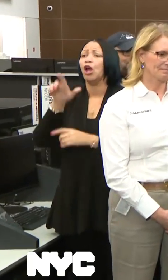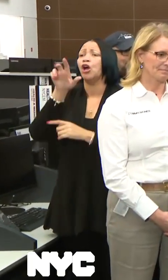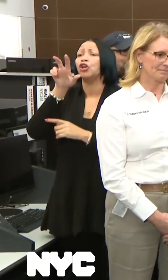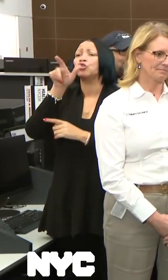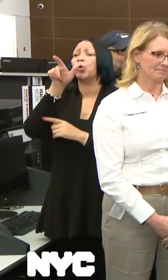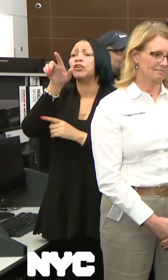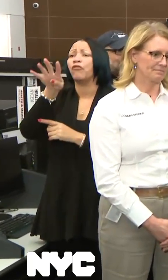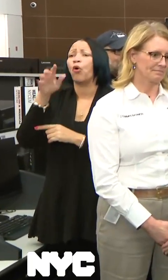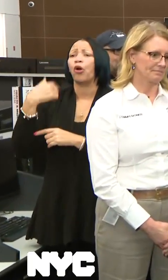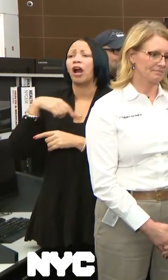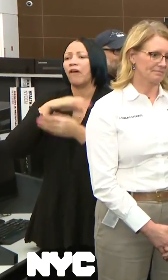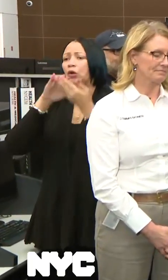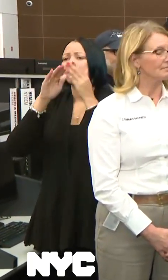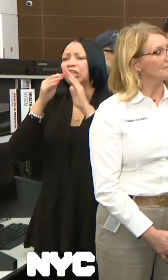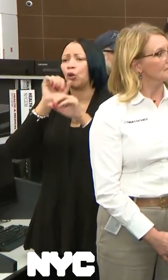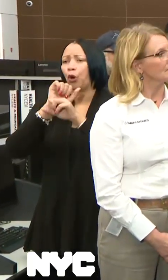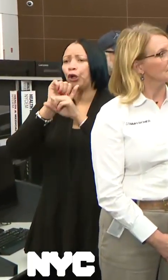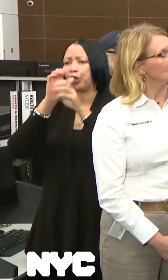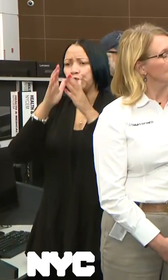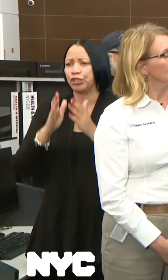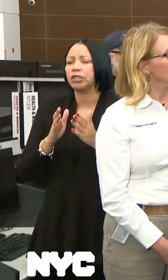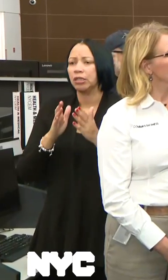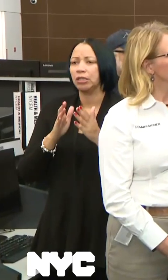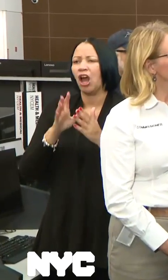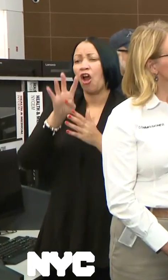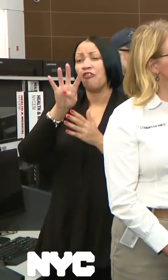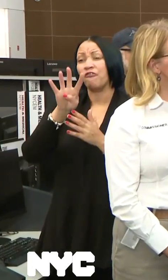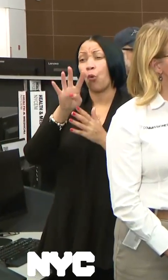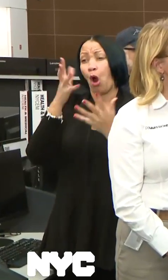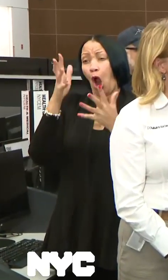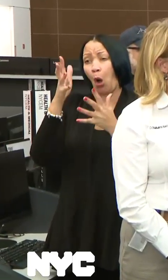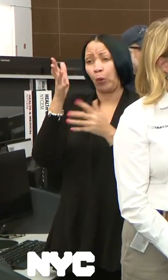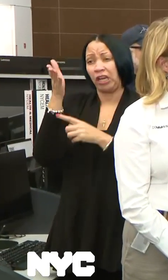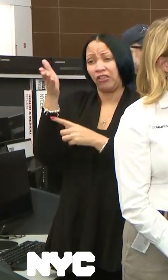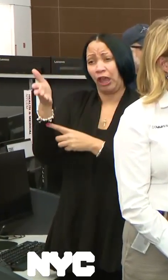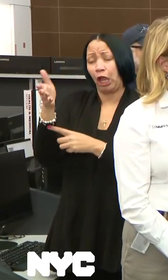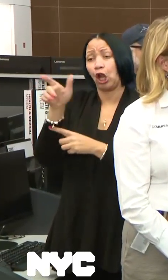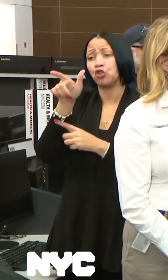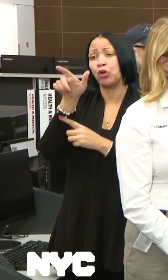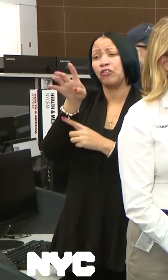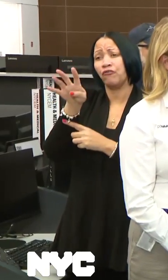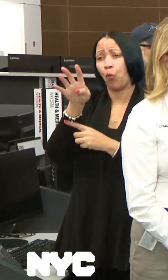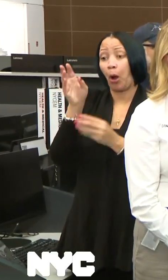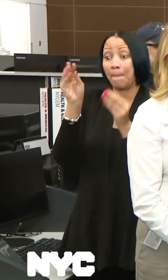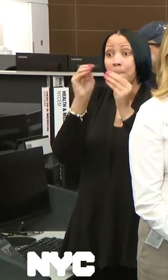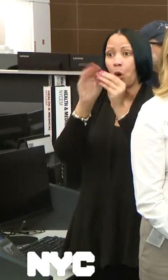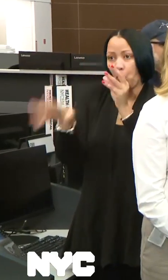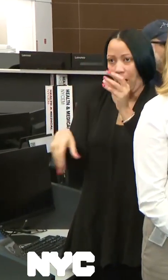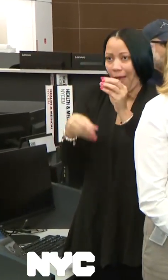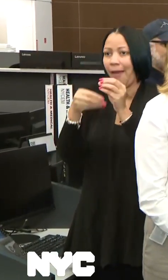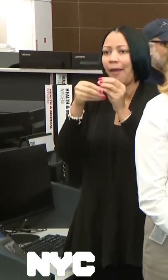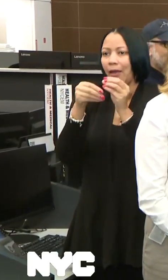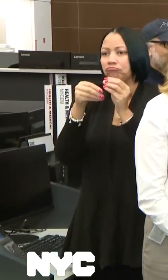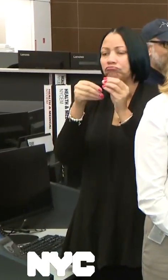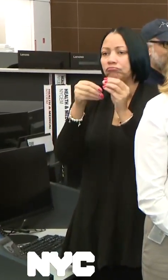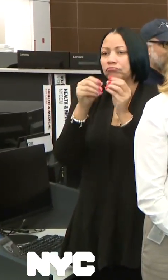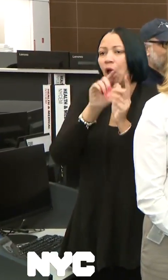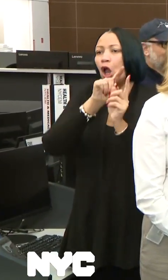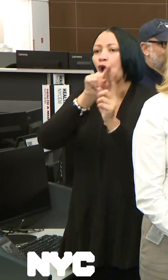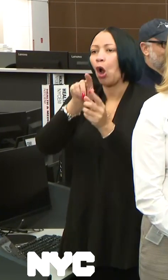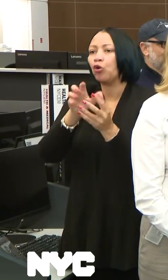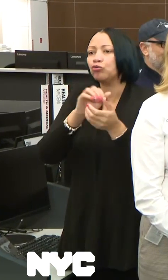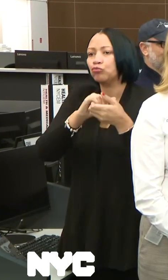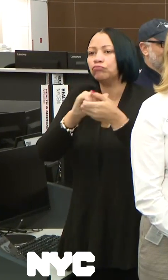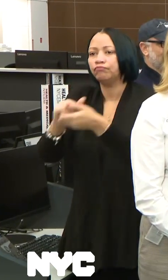"24 of our city workers are going down. There's 4 already on the ground, 24 more now going down immediately